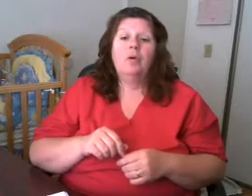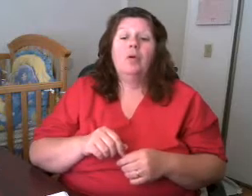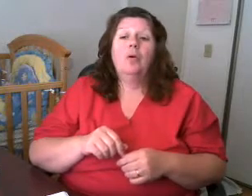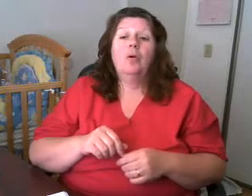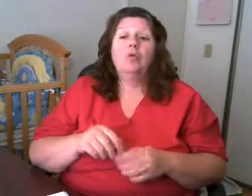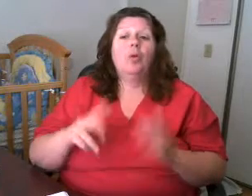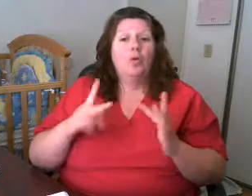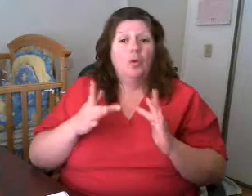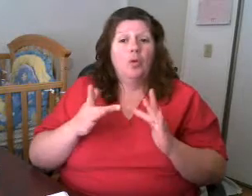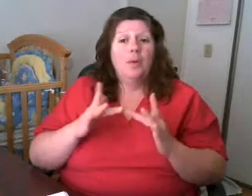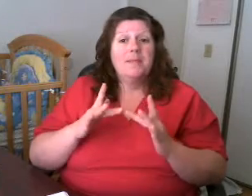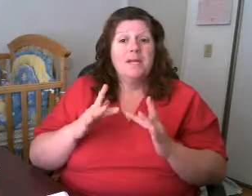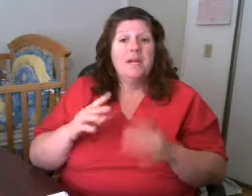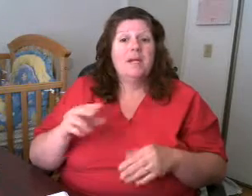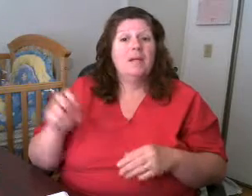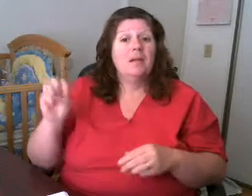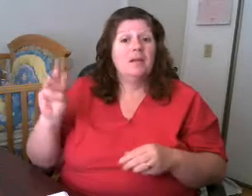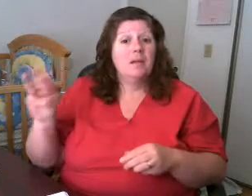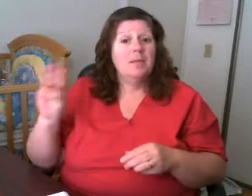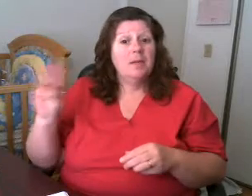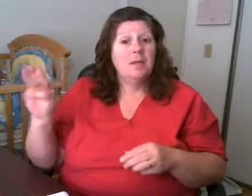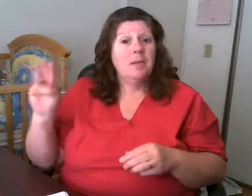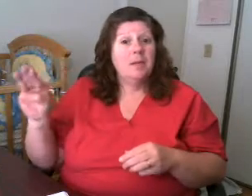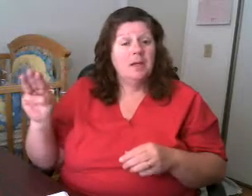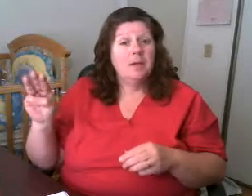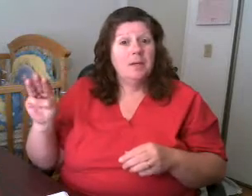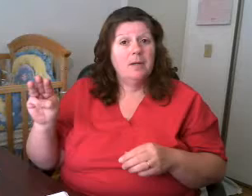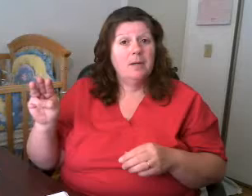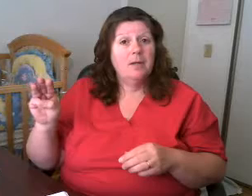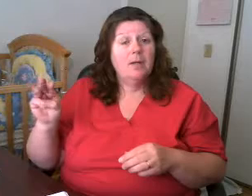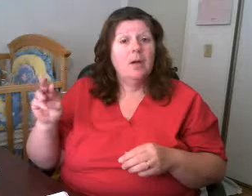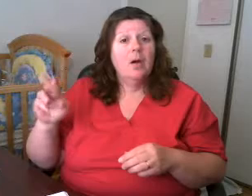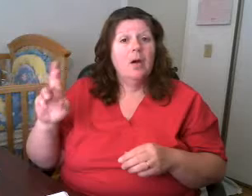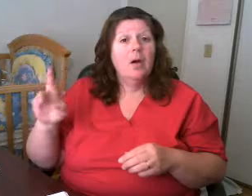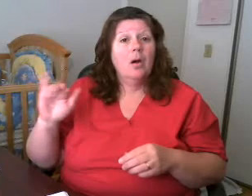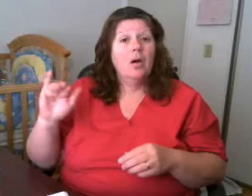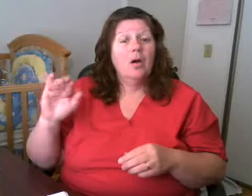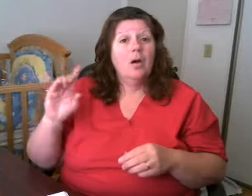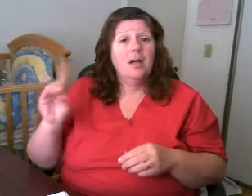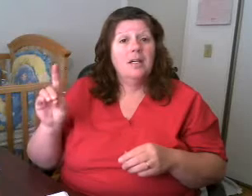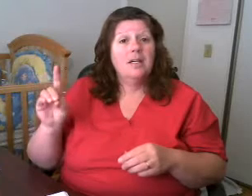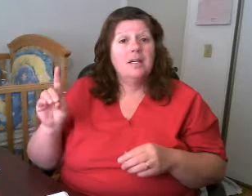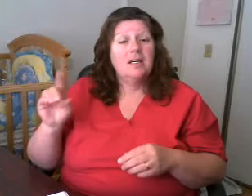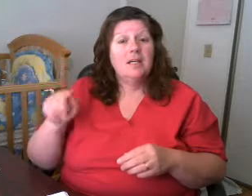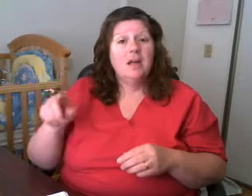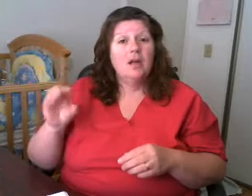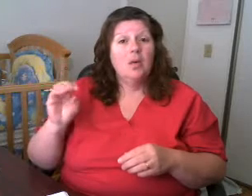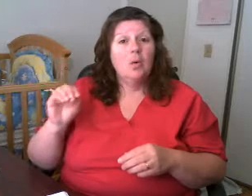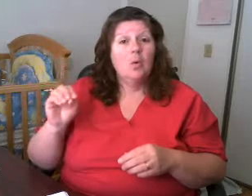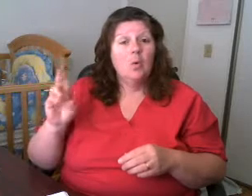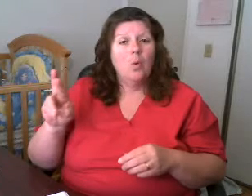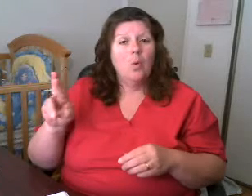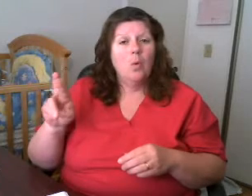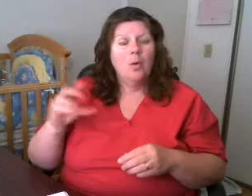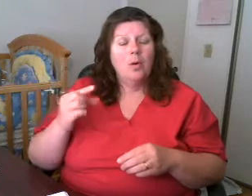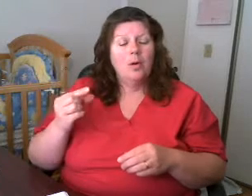www.rid.org. All right, so task number one is you're going to assess each interpreting situation